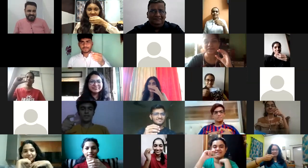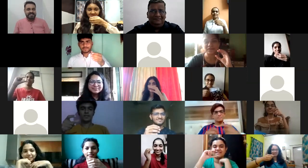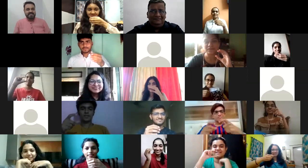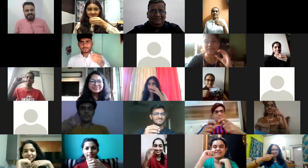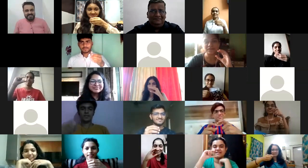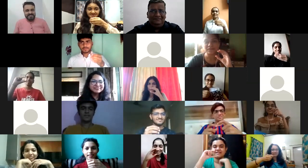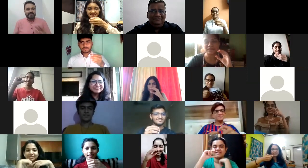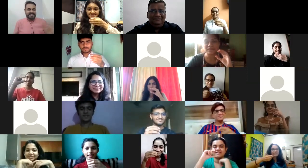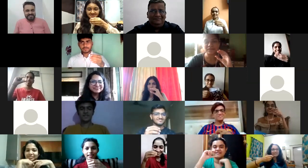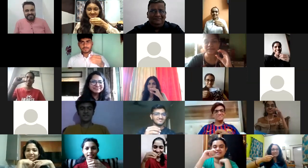Okay.